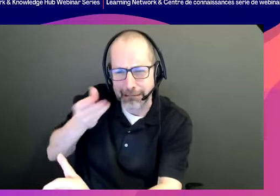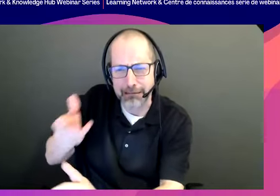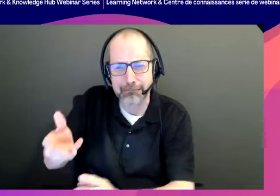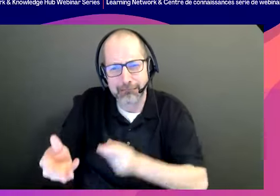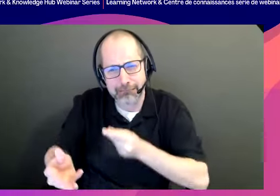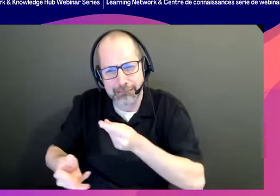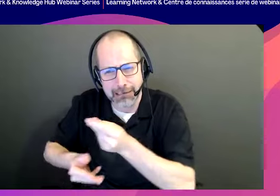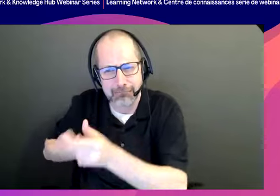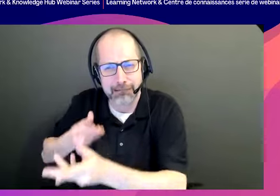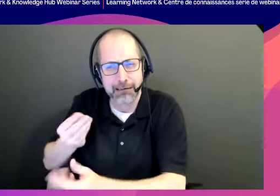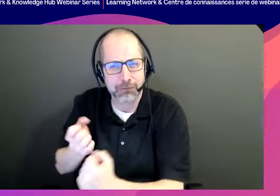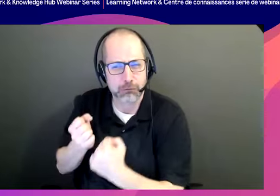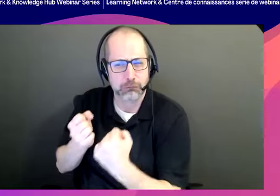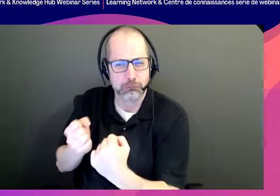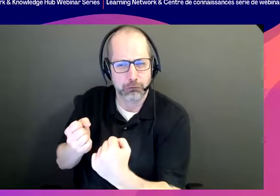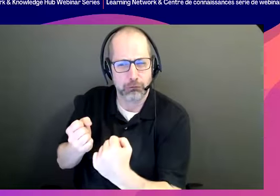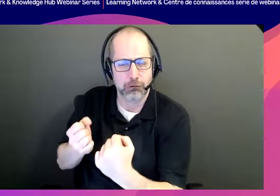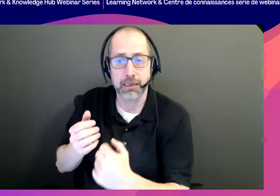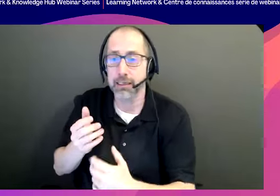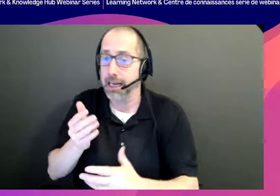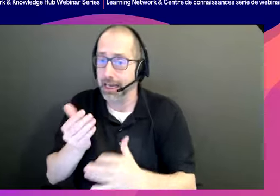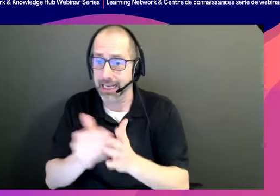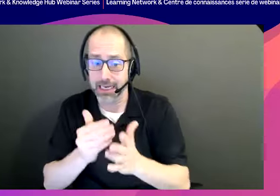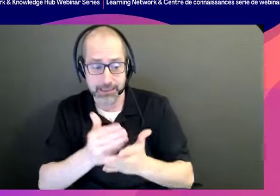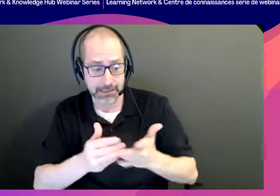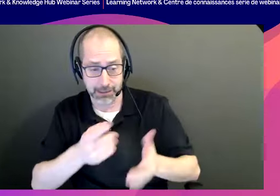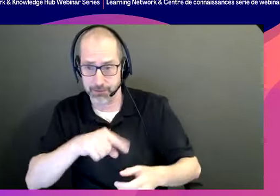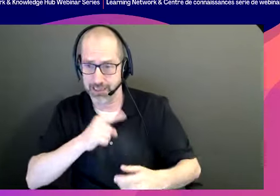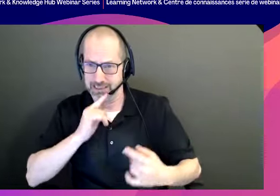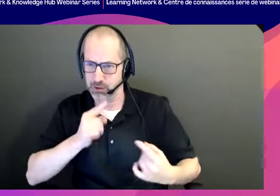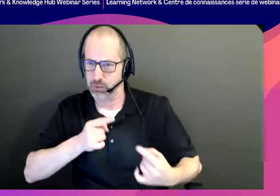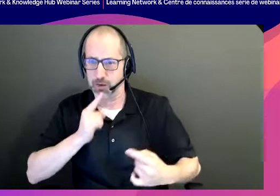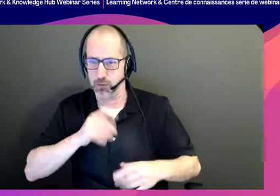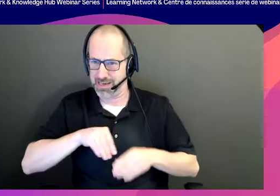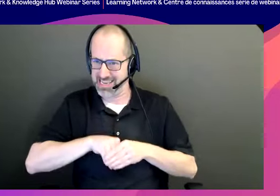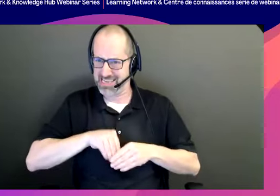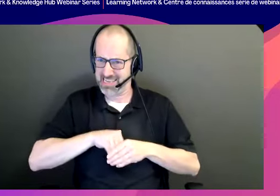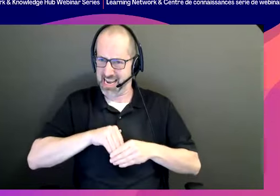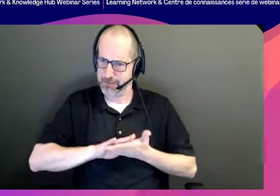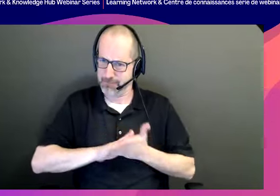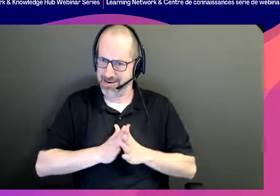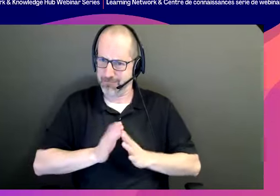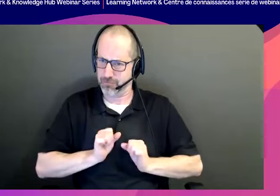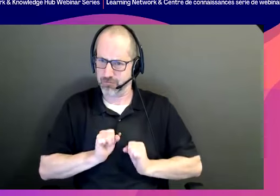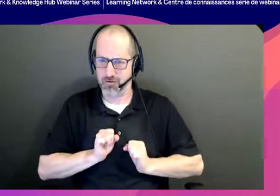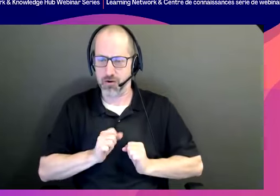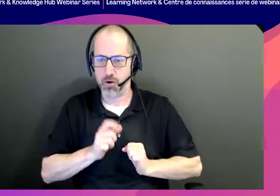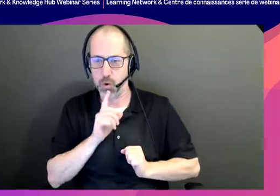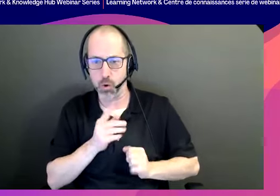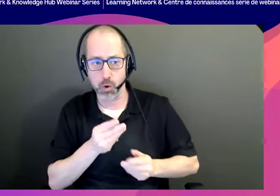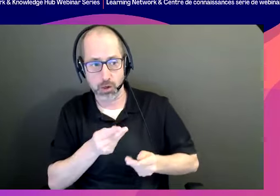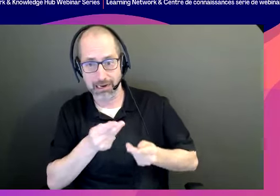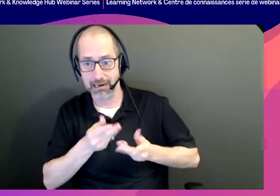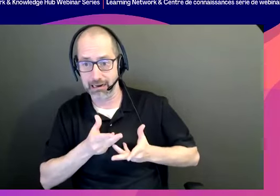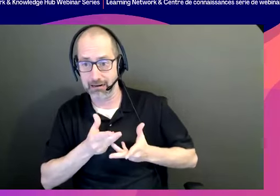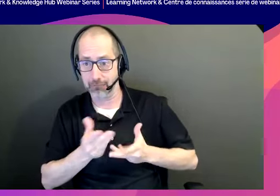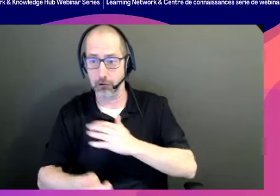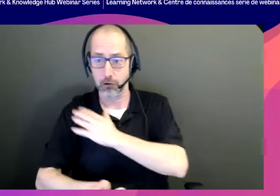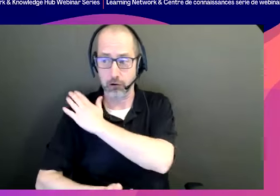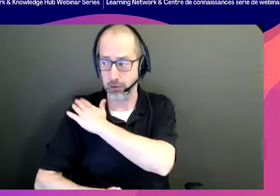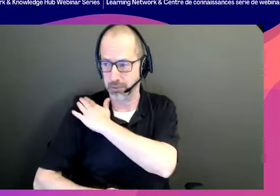strengths. Again, some of us struggle to be able to build our own strength and or even just take a compliment. So thank you very